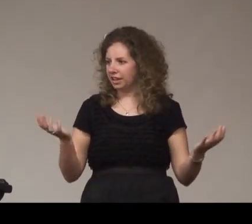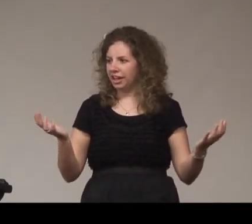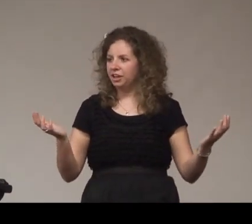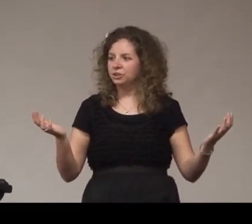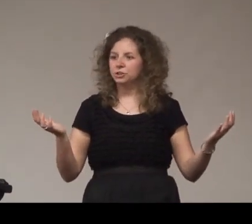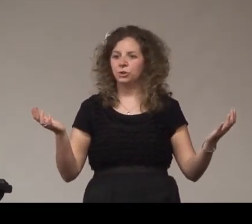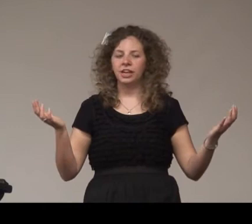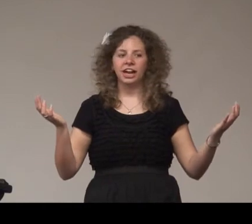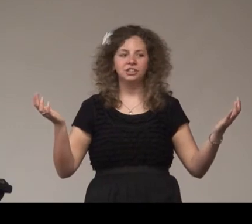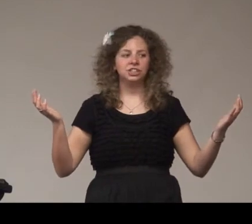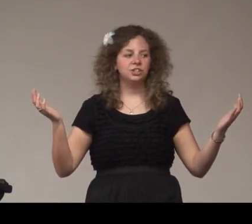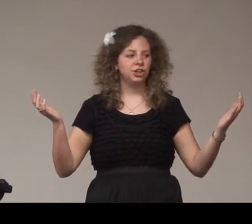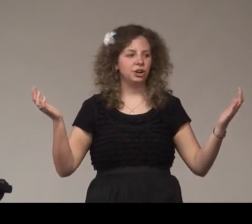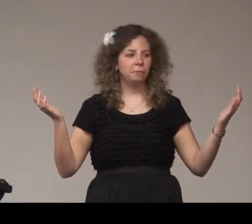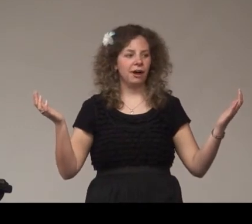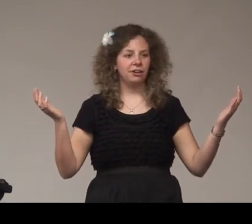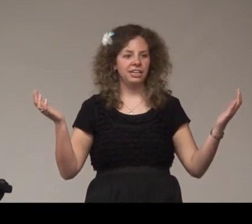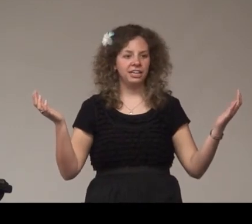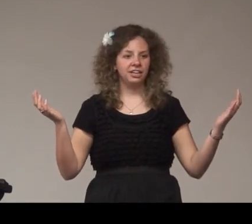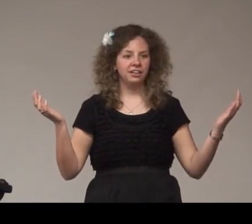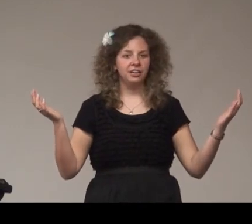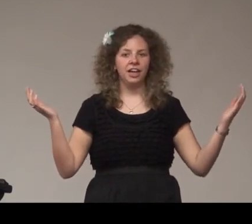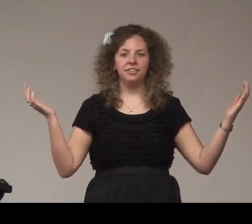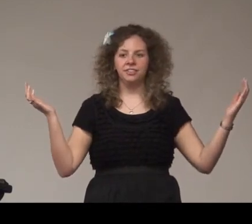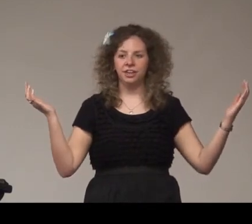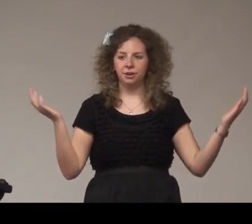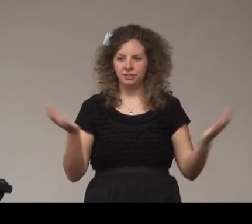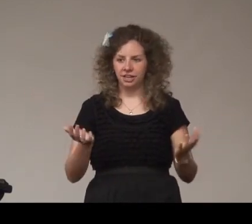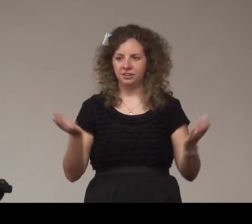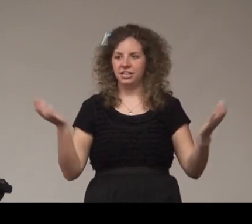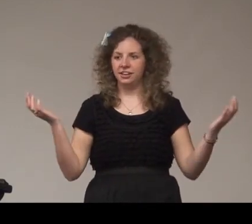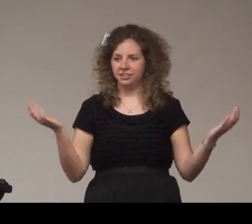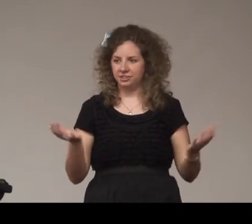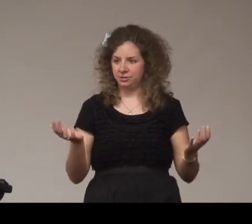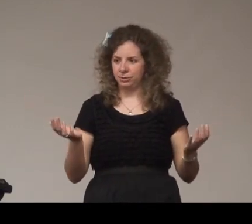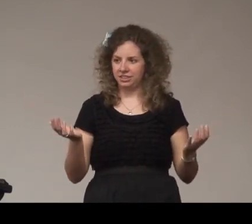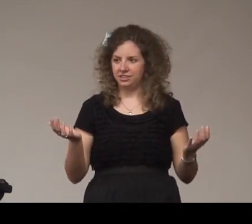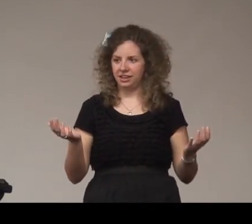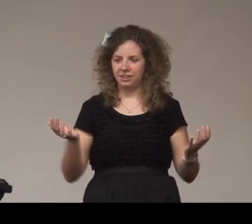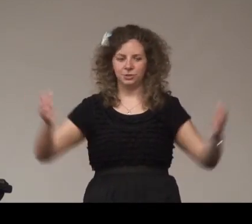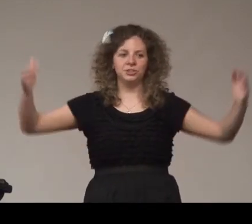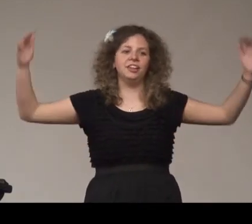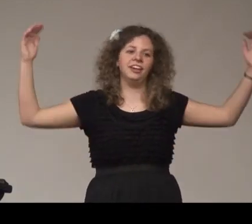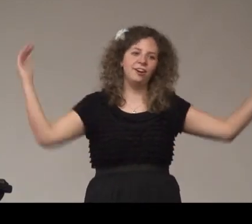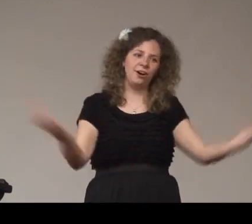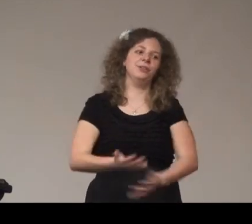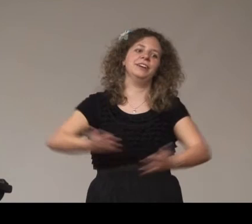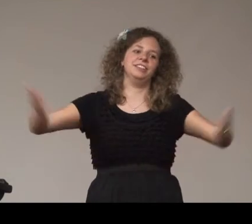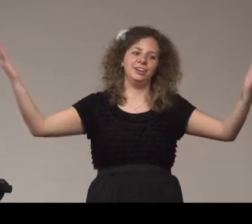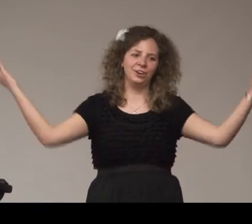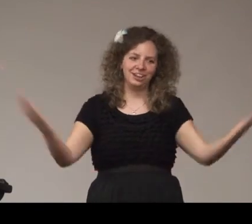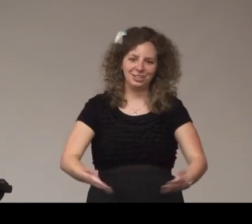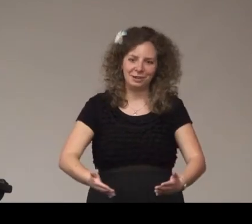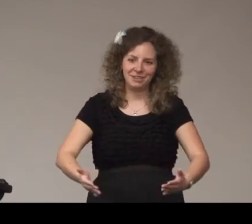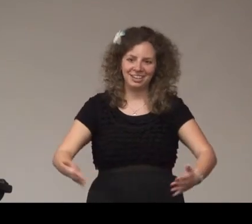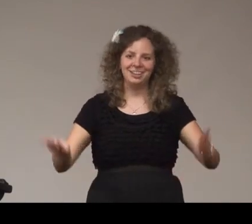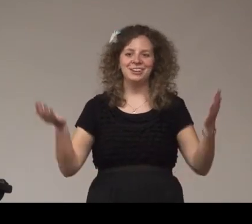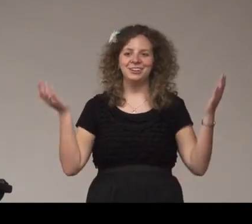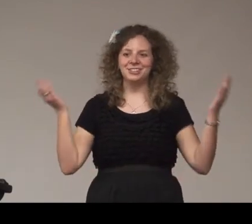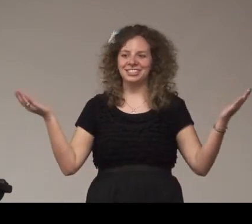Okay, so they actually start about here, and then they go down to here twice. Okay, so it's not like all the way in like karate chopping. You're just